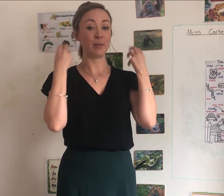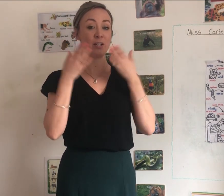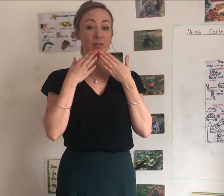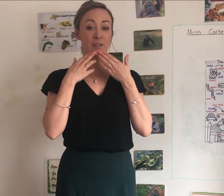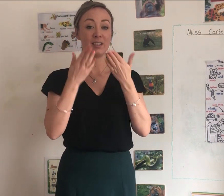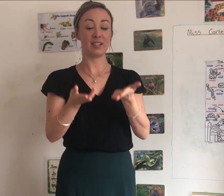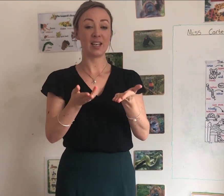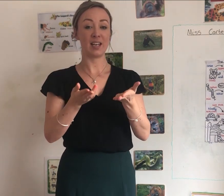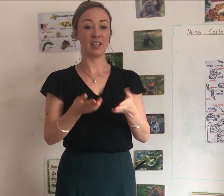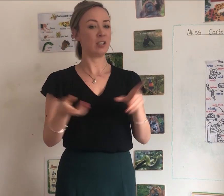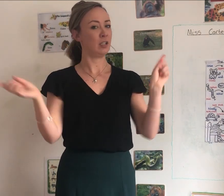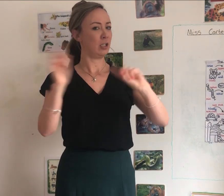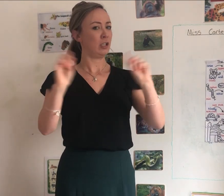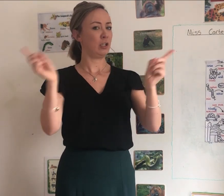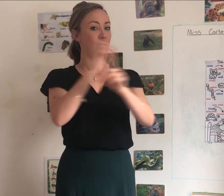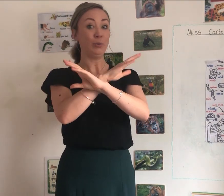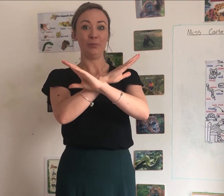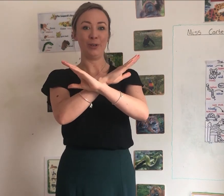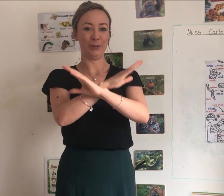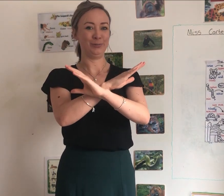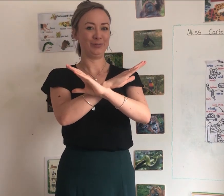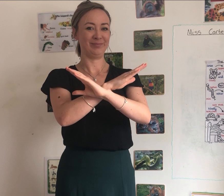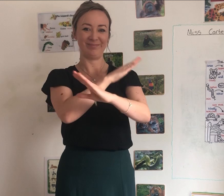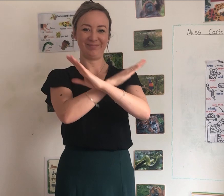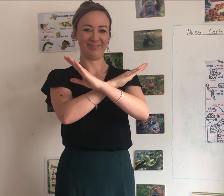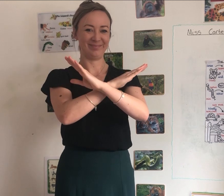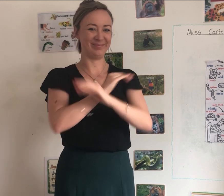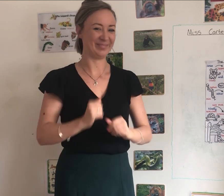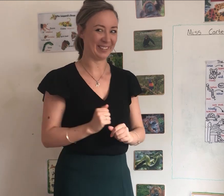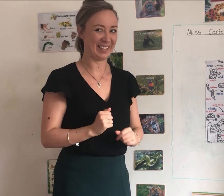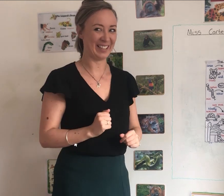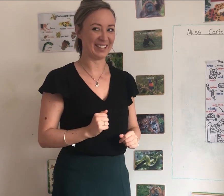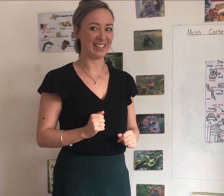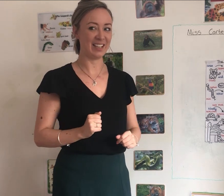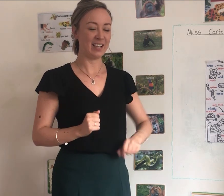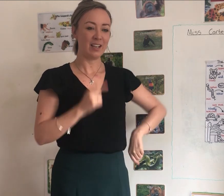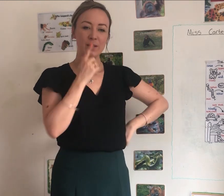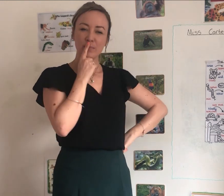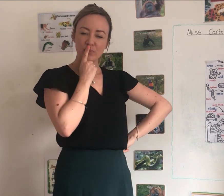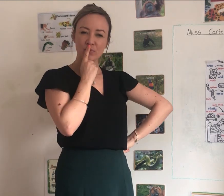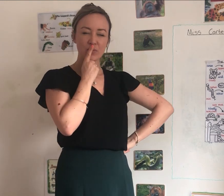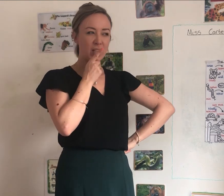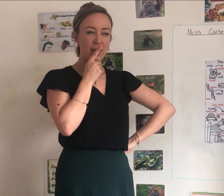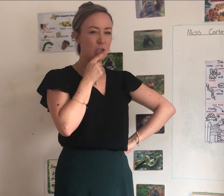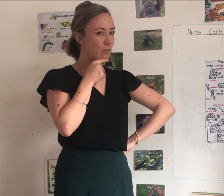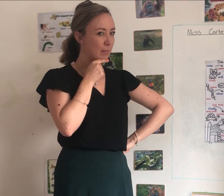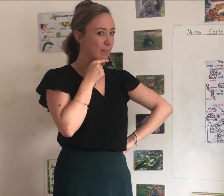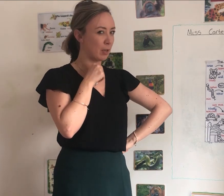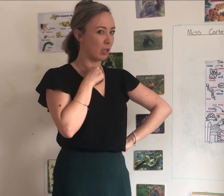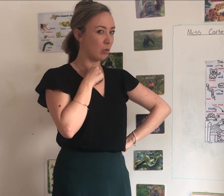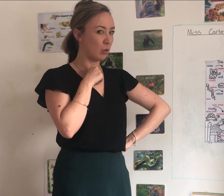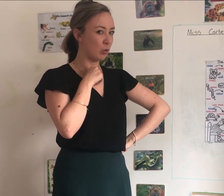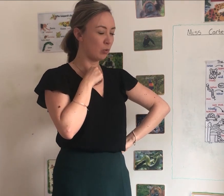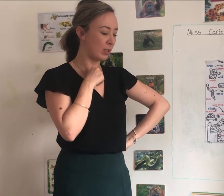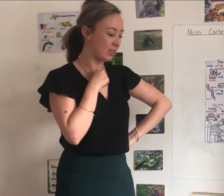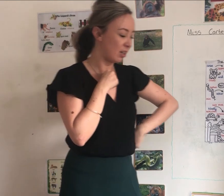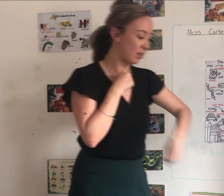Asibo said, oh, no. Very good. Can you remember who is